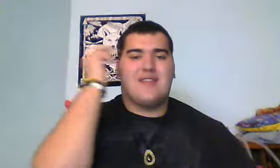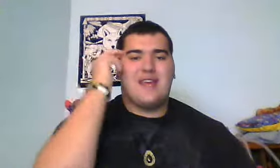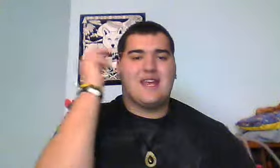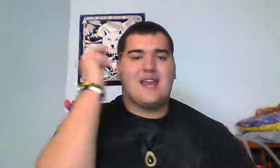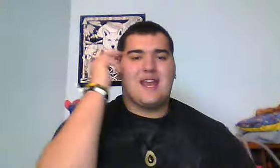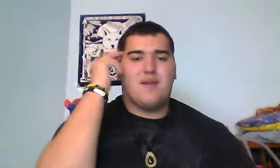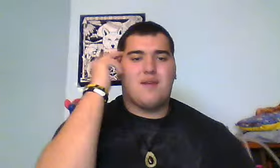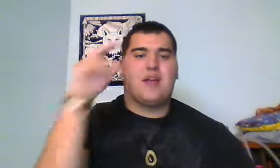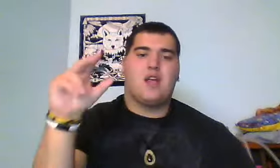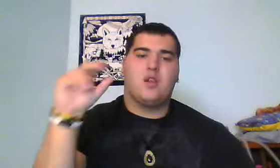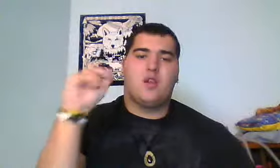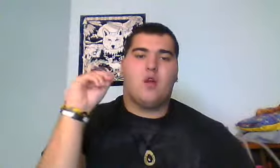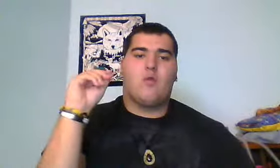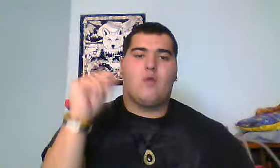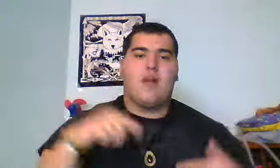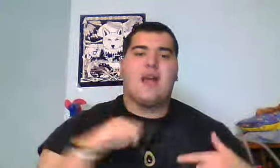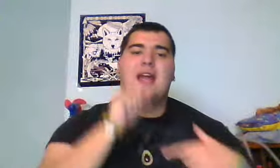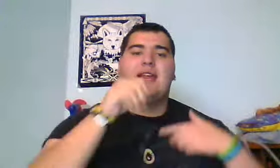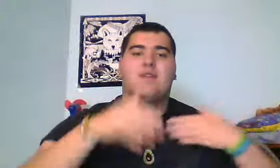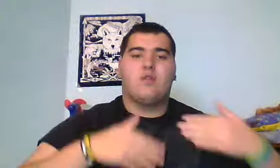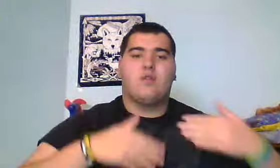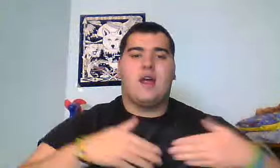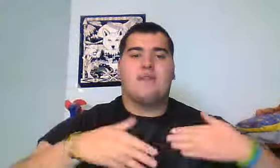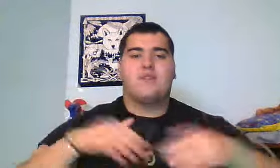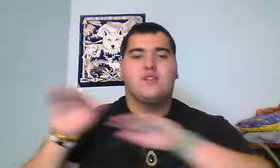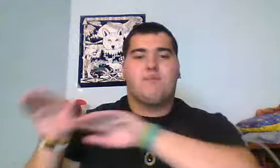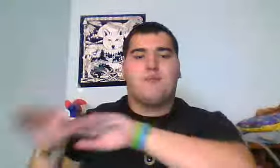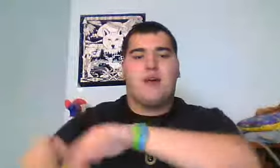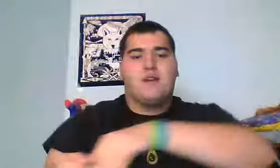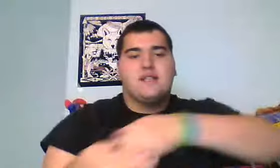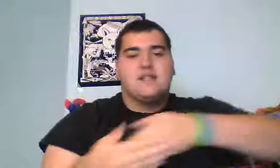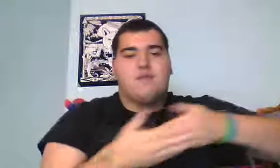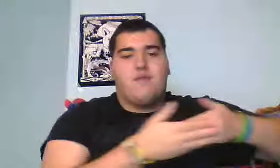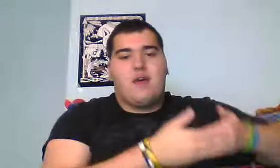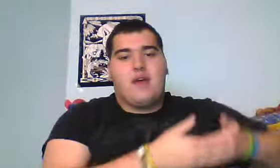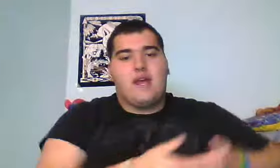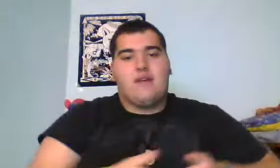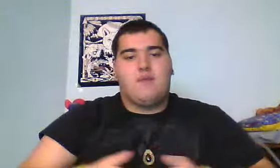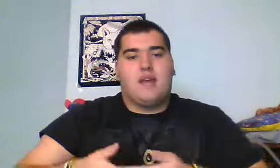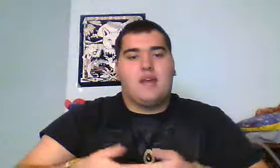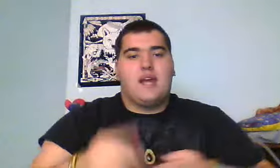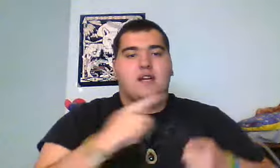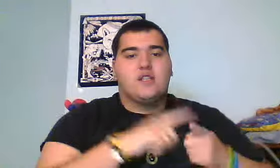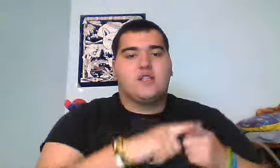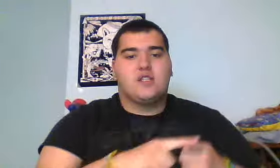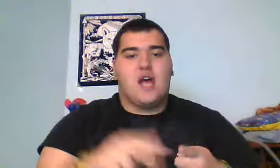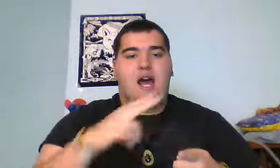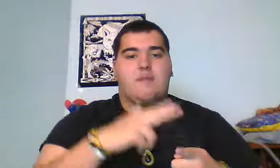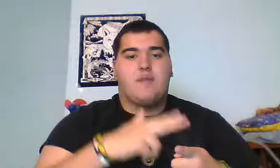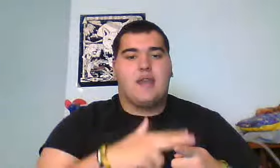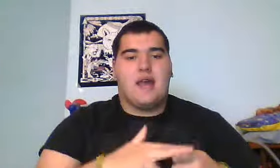think it ought to be No, ain't even grey, but she buried her baby The sharp enough